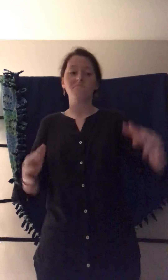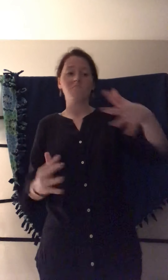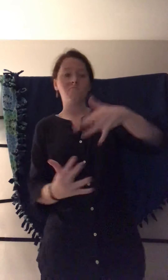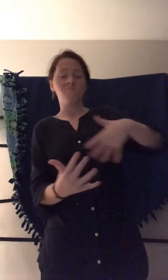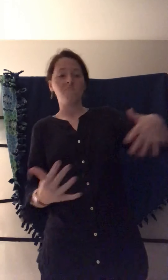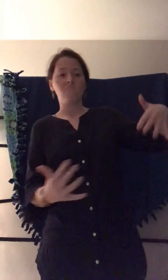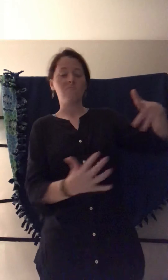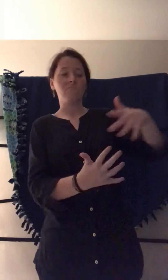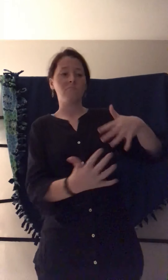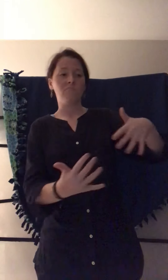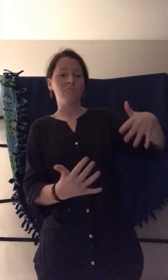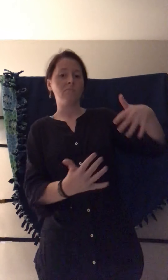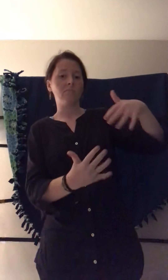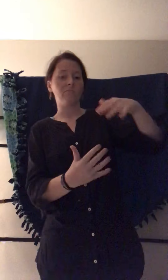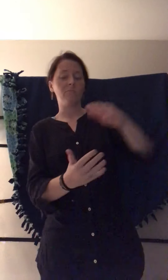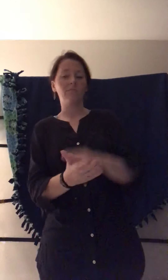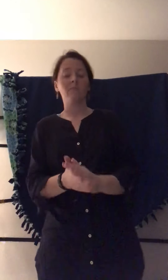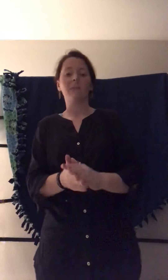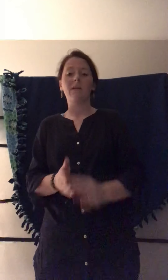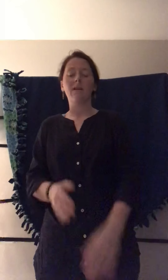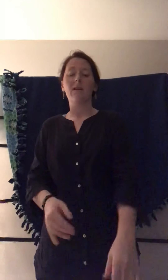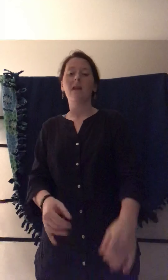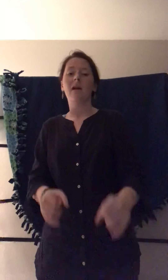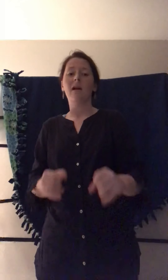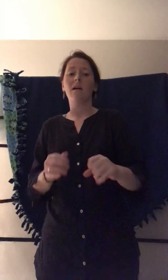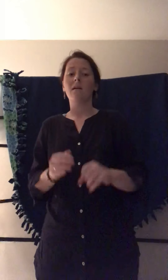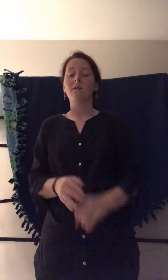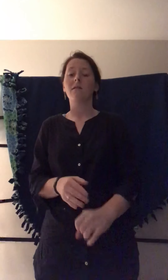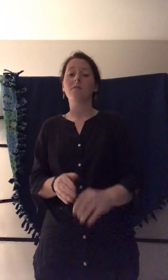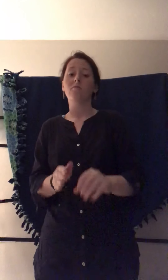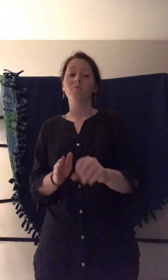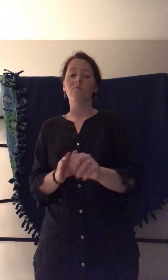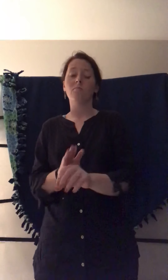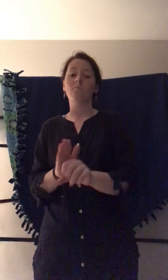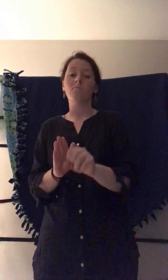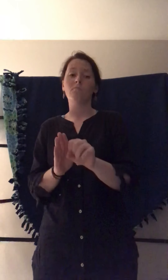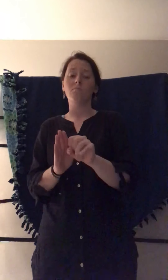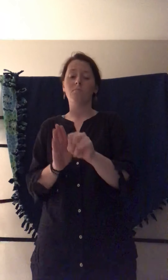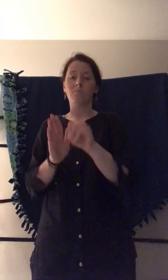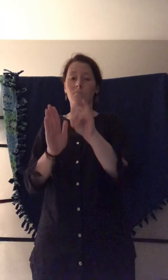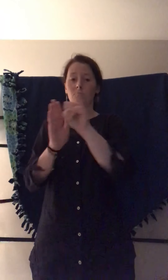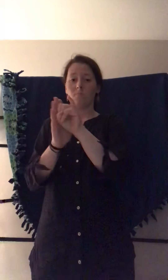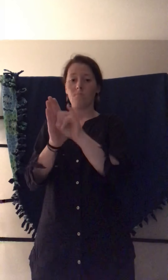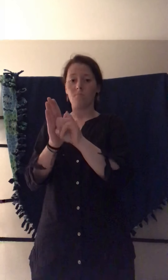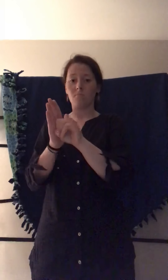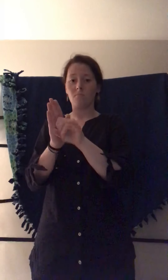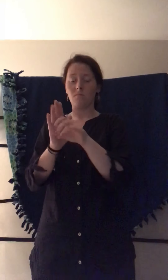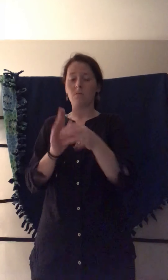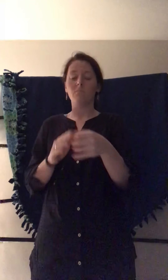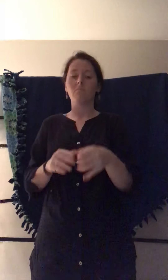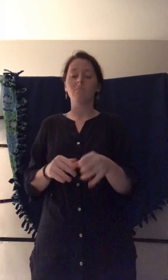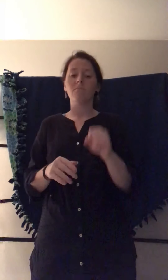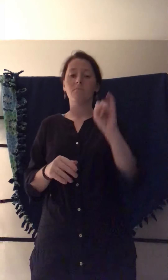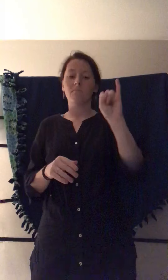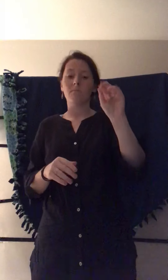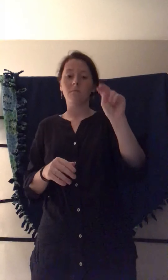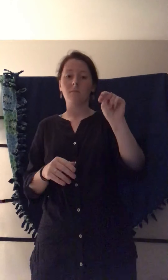storms blowing in from Africa? Well, those easterly waves form around summer and fall and peak in September. But due to